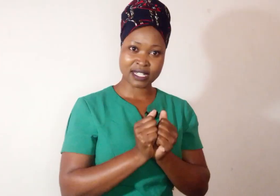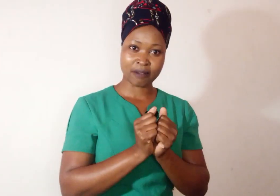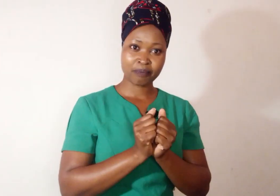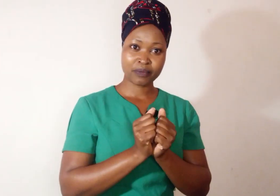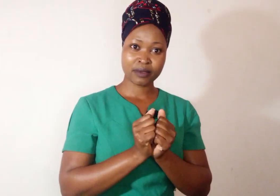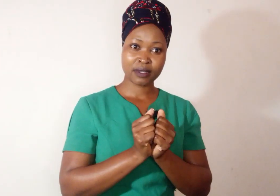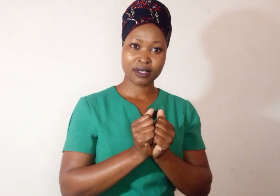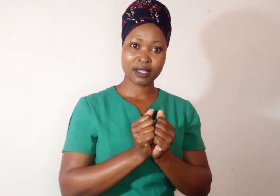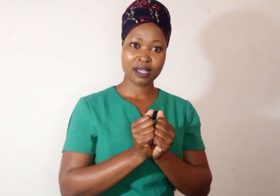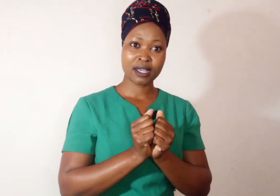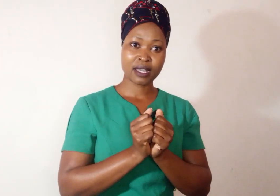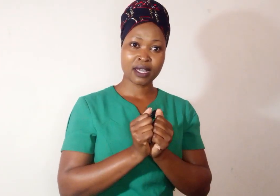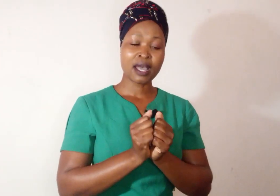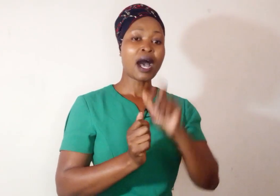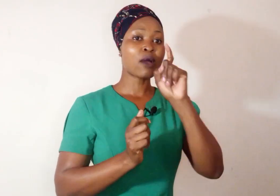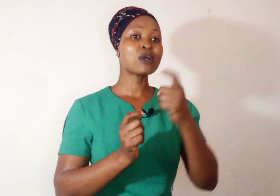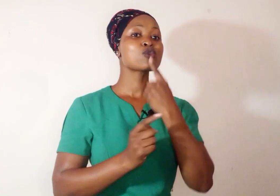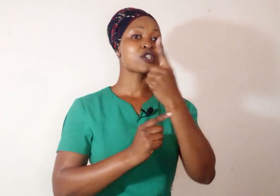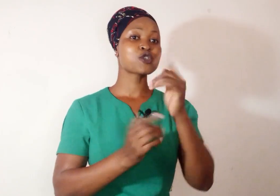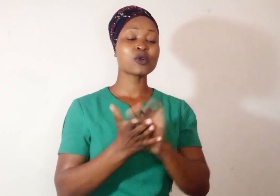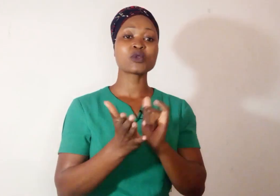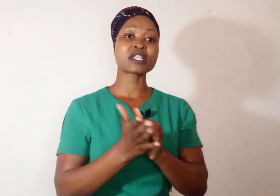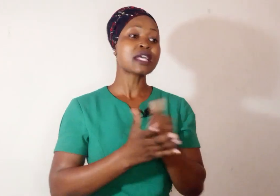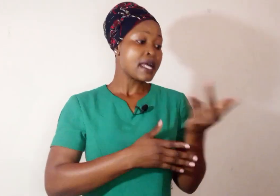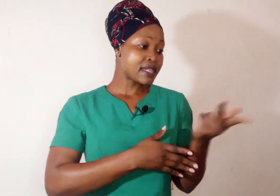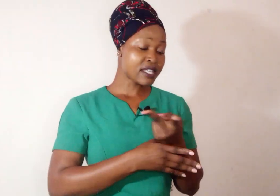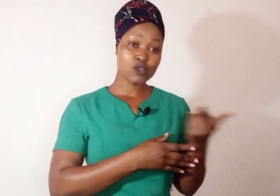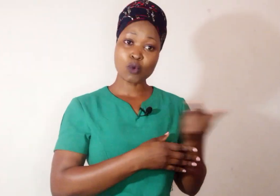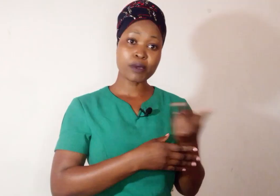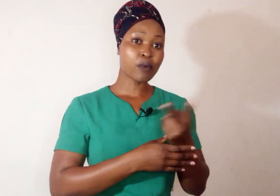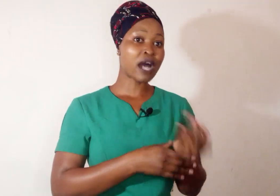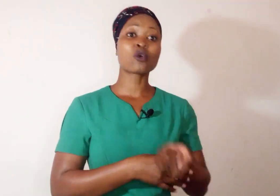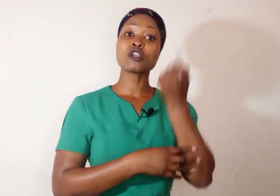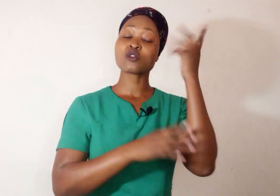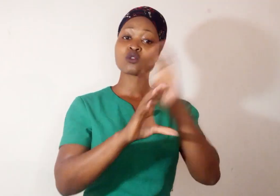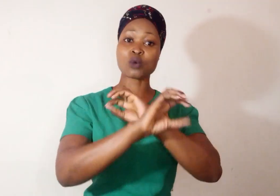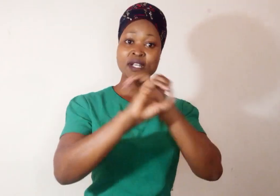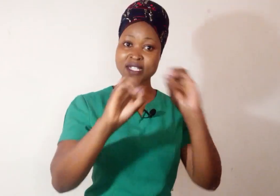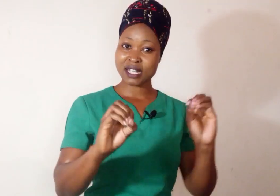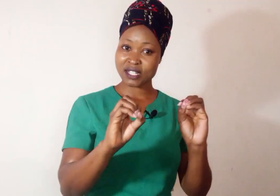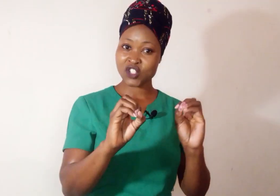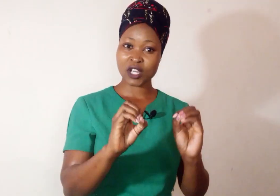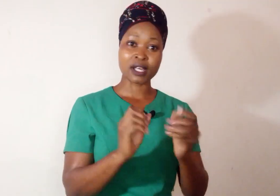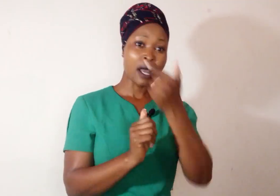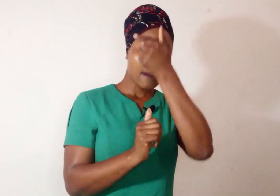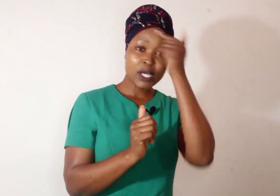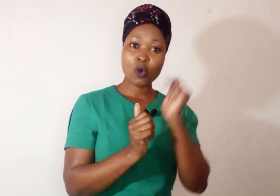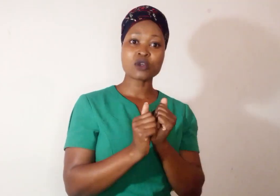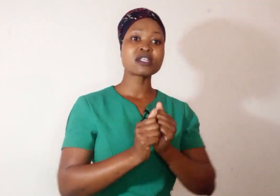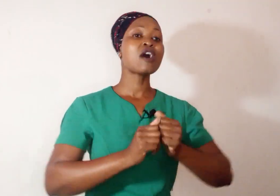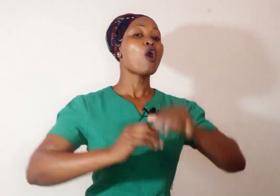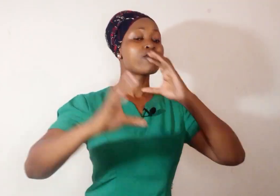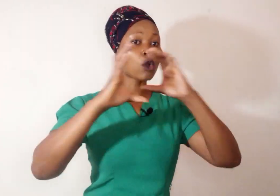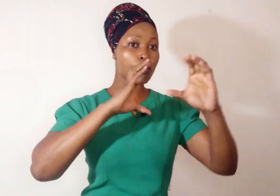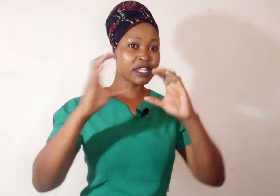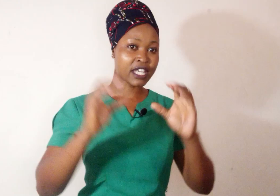communicating. I want to assure you that these two people are going not to understand each other because of the